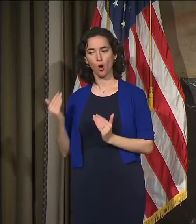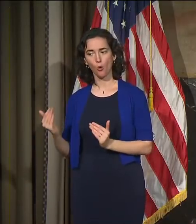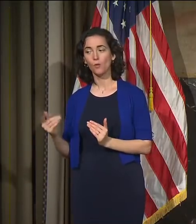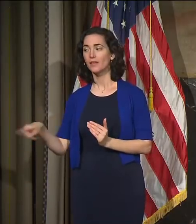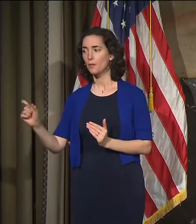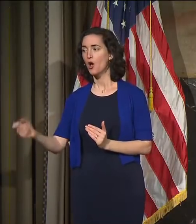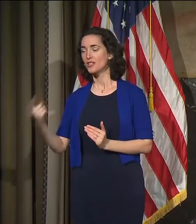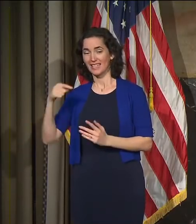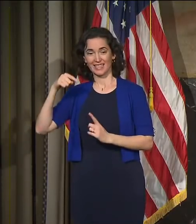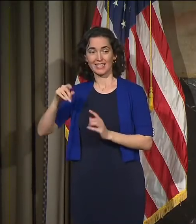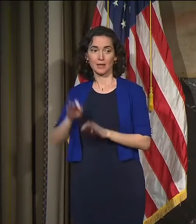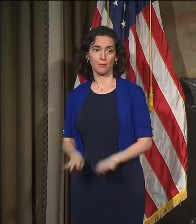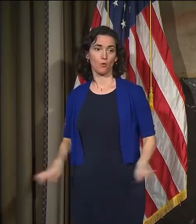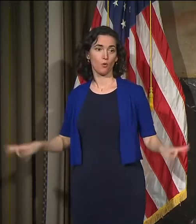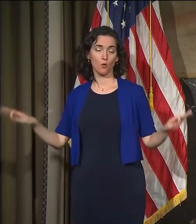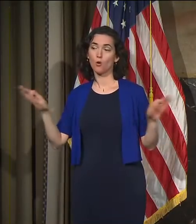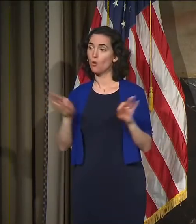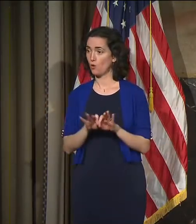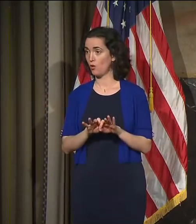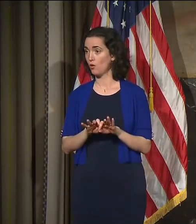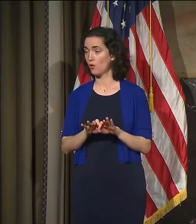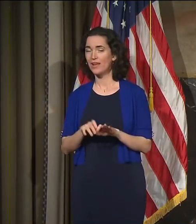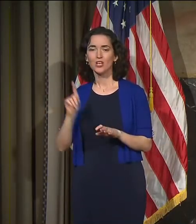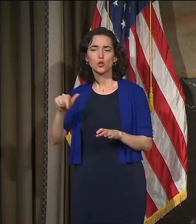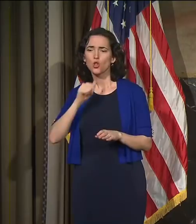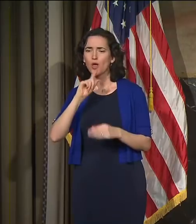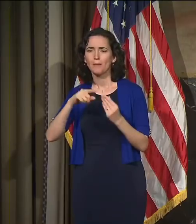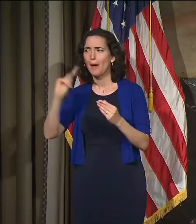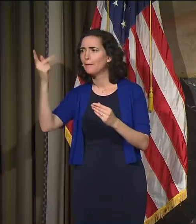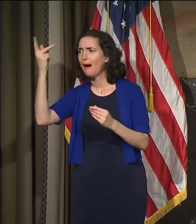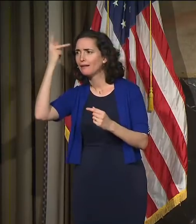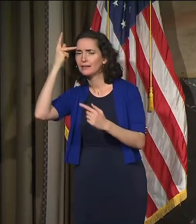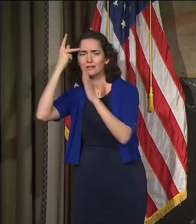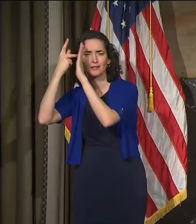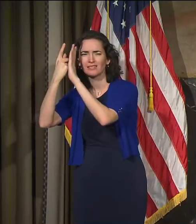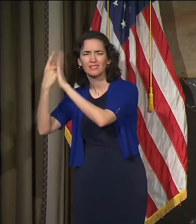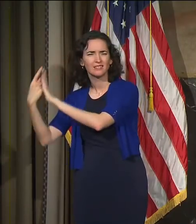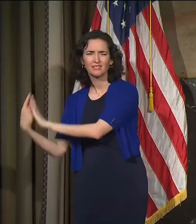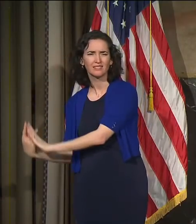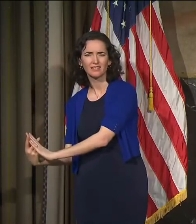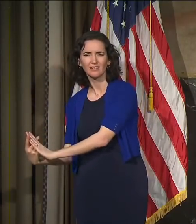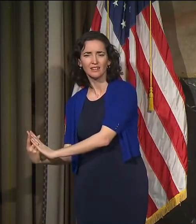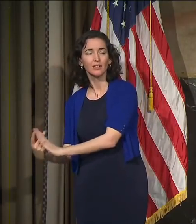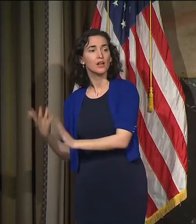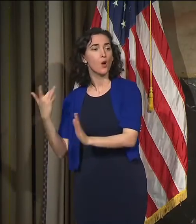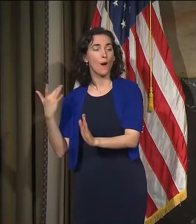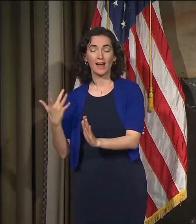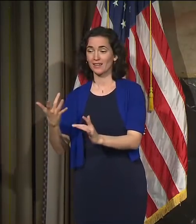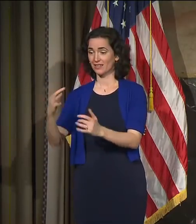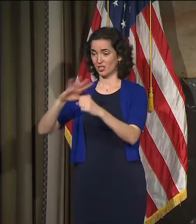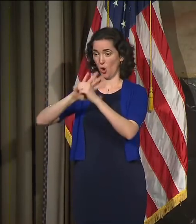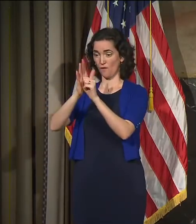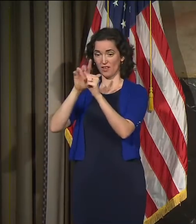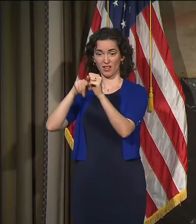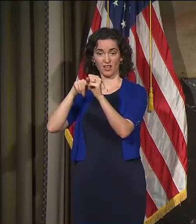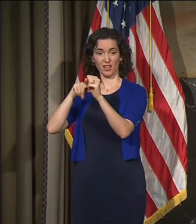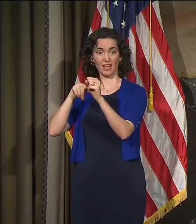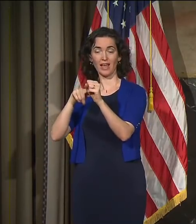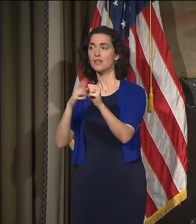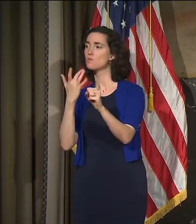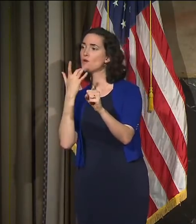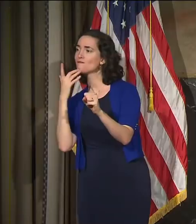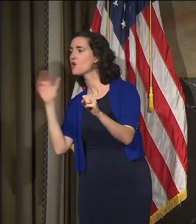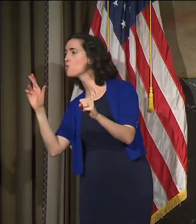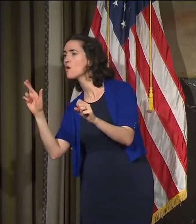is important, and it shouldn't be political. There's nothing partisan about the disease. There's